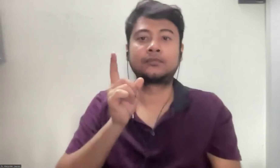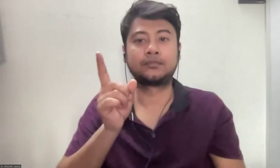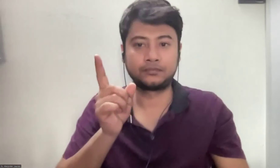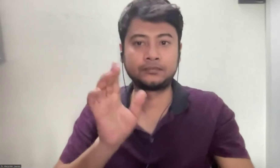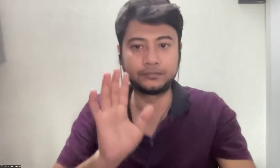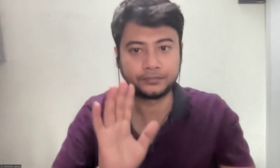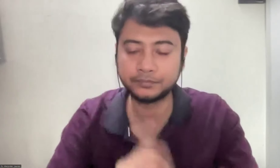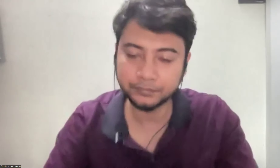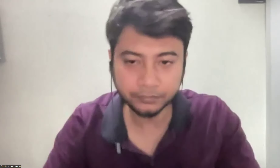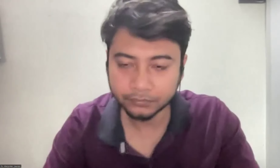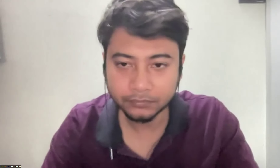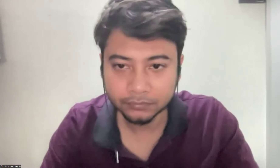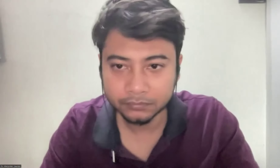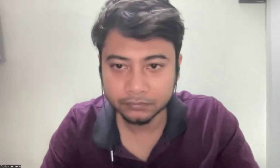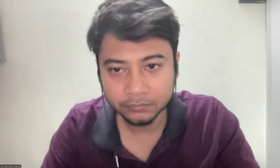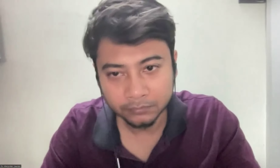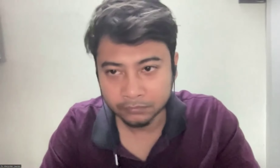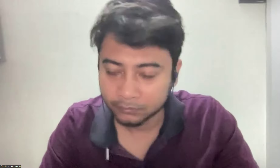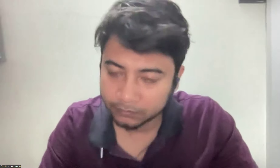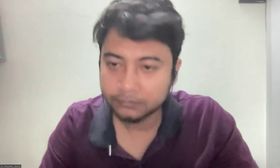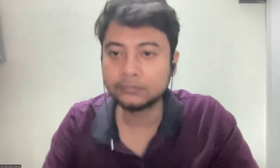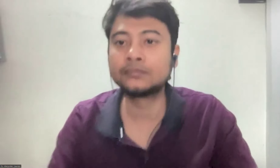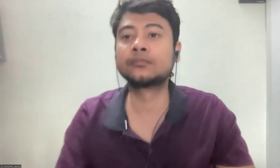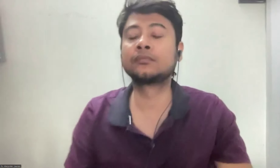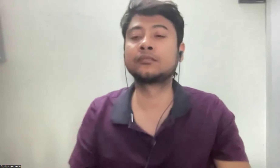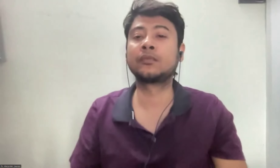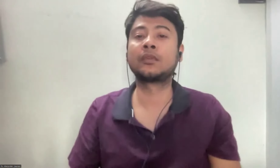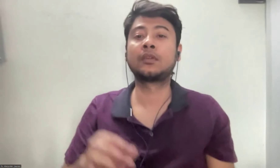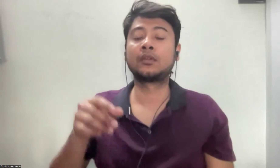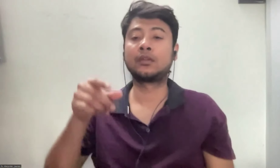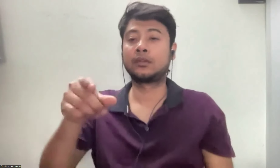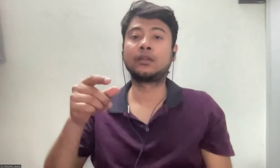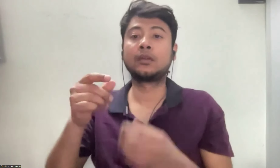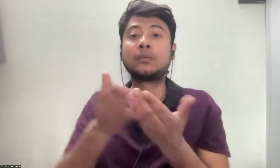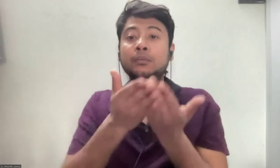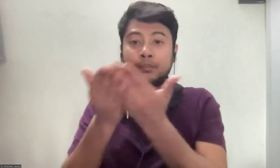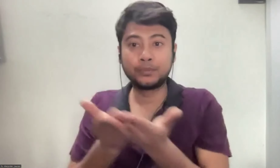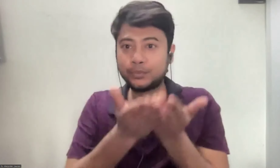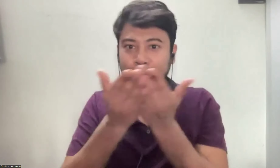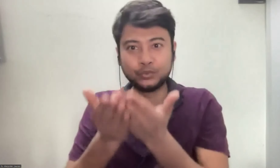And once you bring it for puja, you put few drops of Ganga Jal.